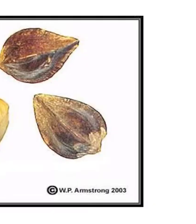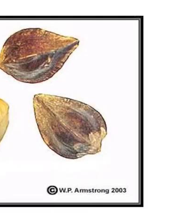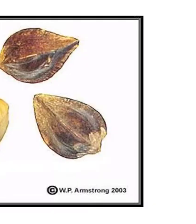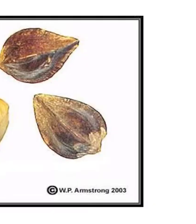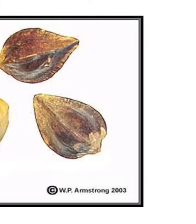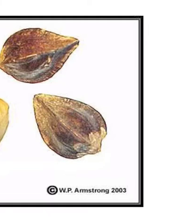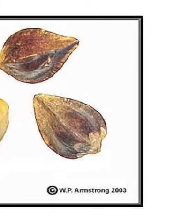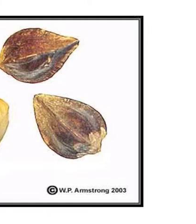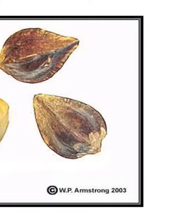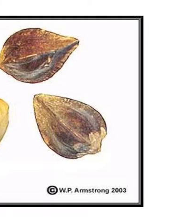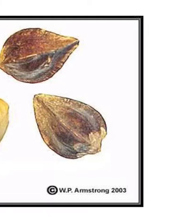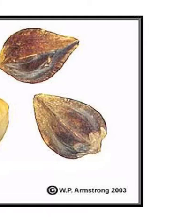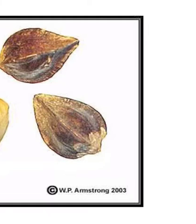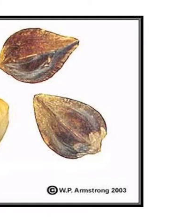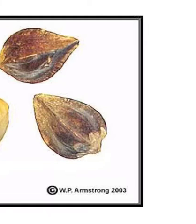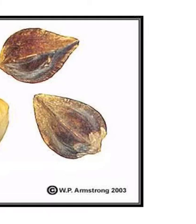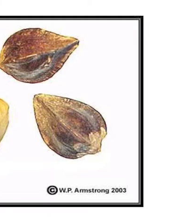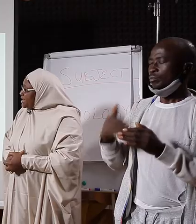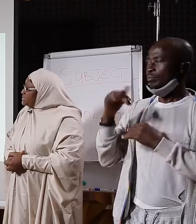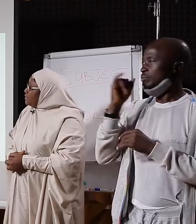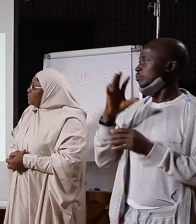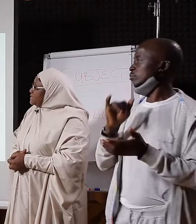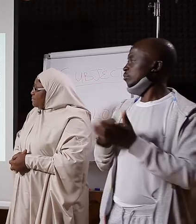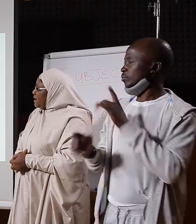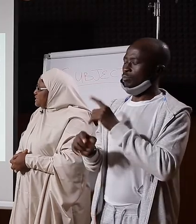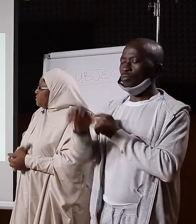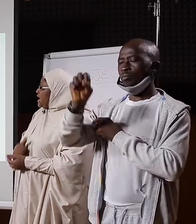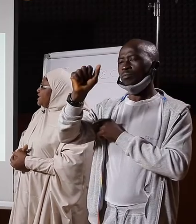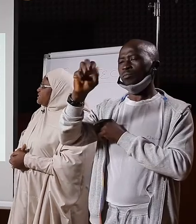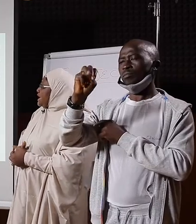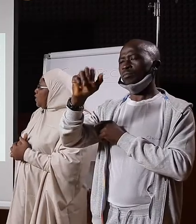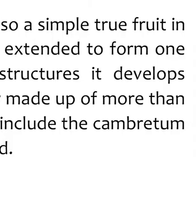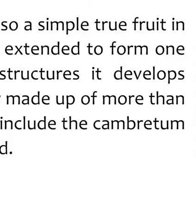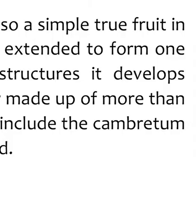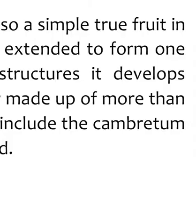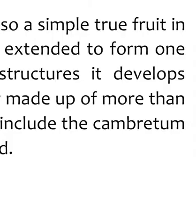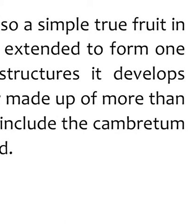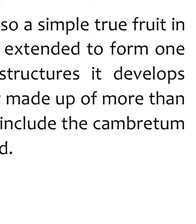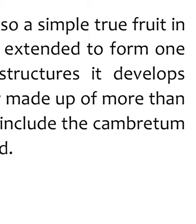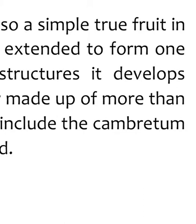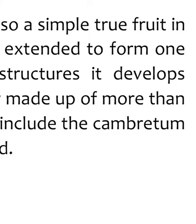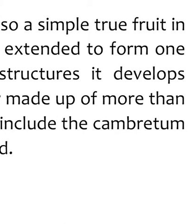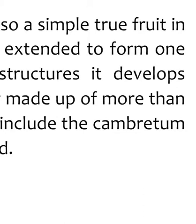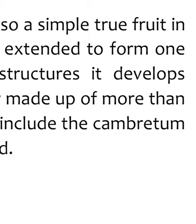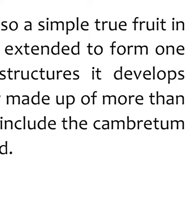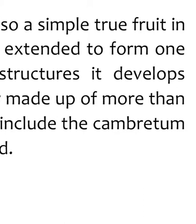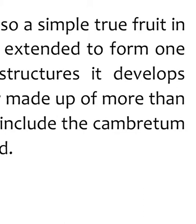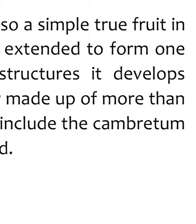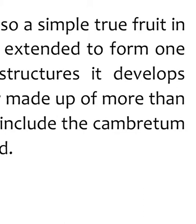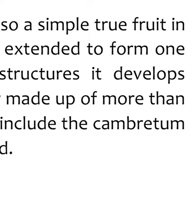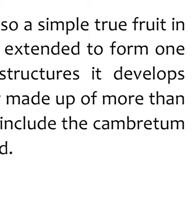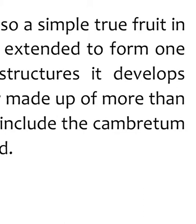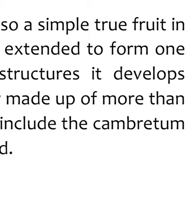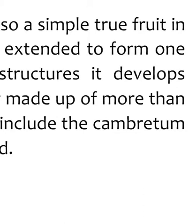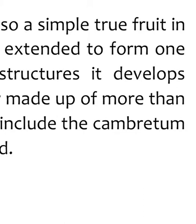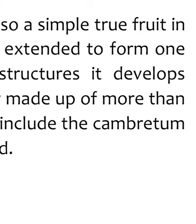pericarp of the fruit. Then the next one is samara. Samara is also a simple fruit in which the pericarp